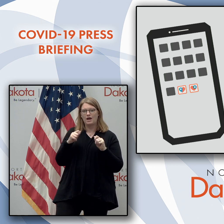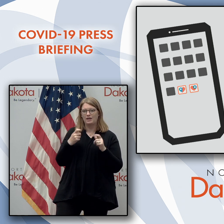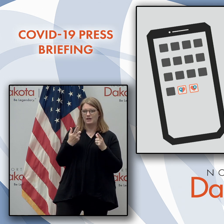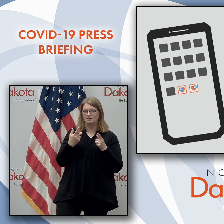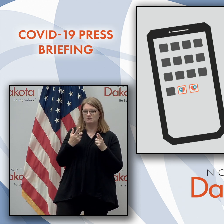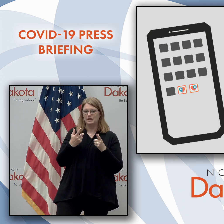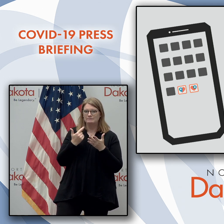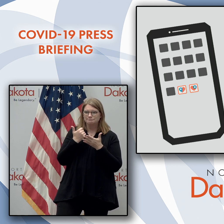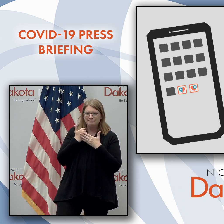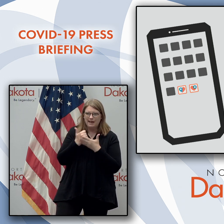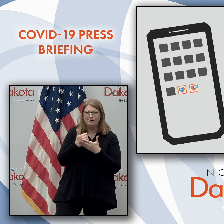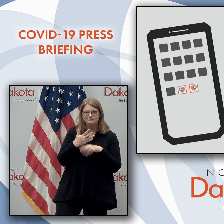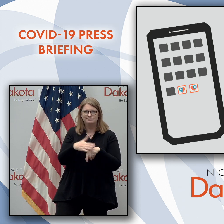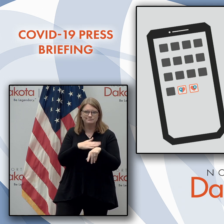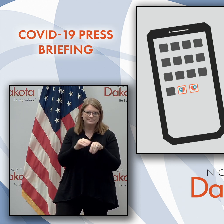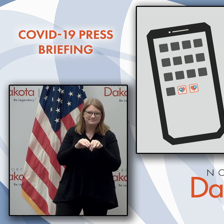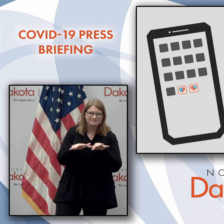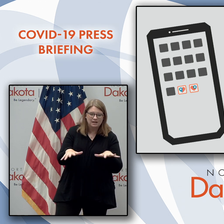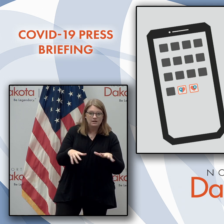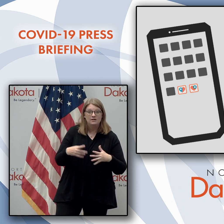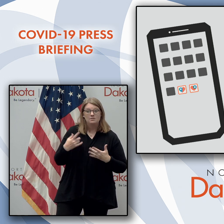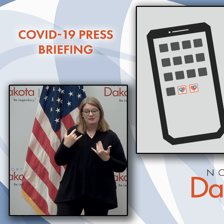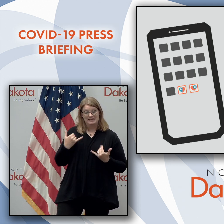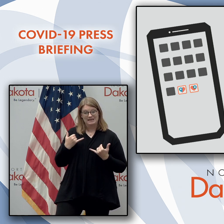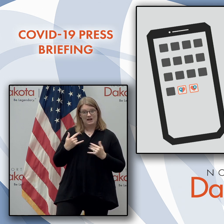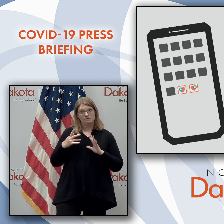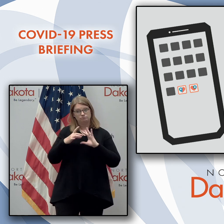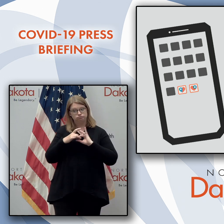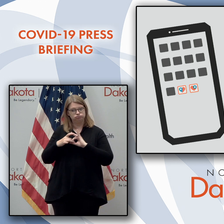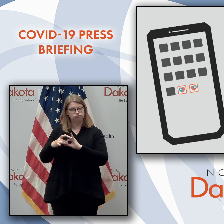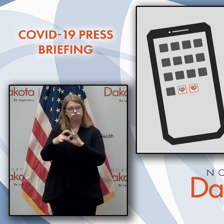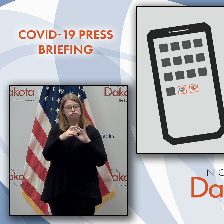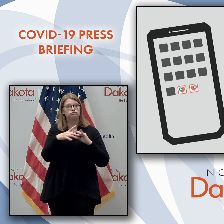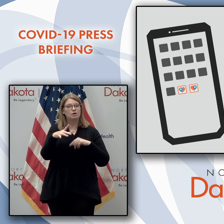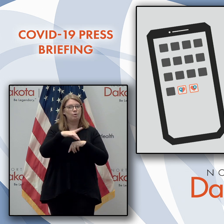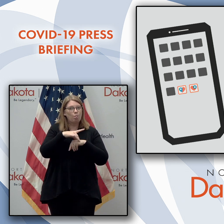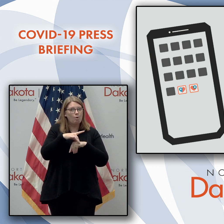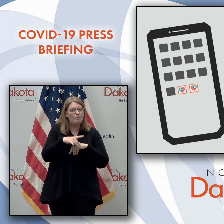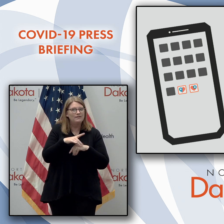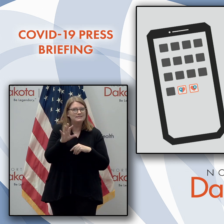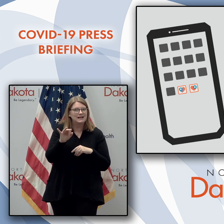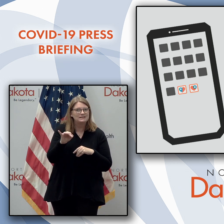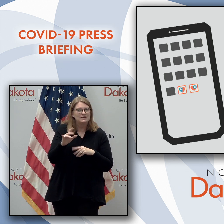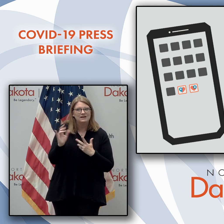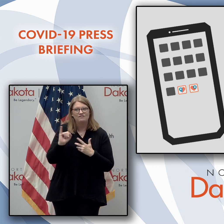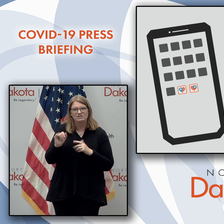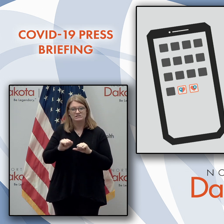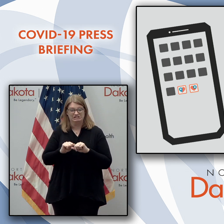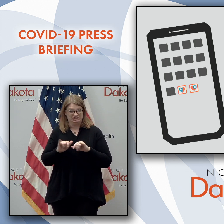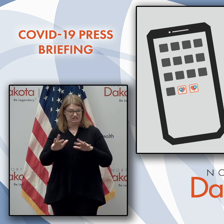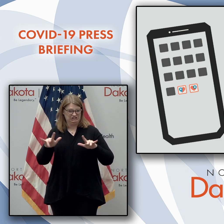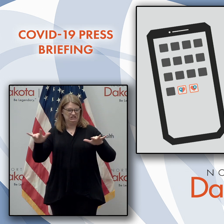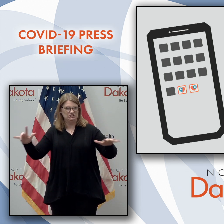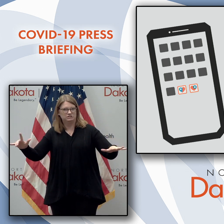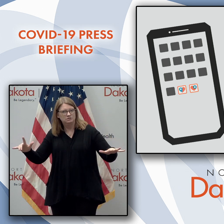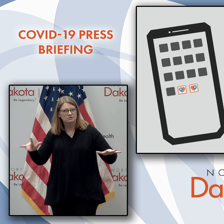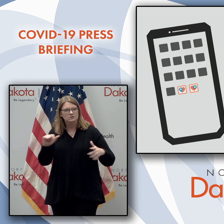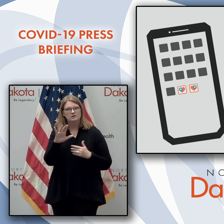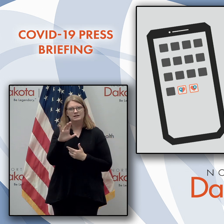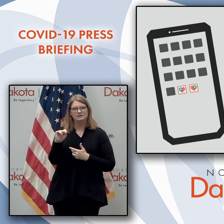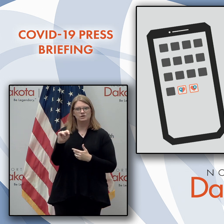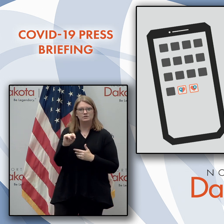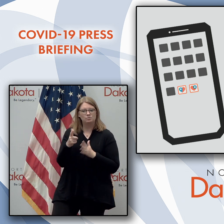in today's highly connected and mobile world where COVID-19 infections are spreading sometimes at an alarming pace. Contact tracing